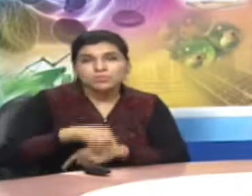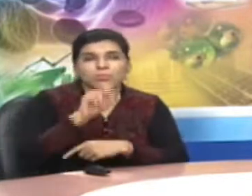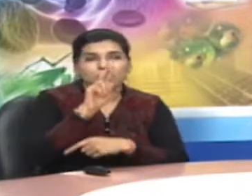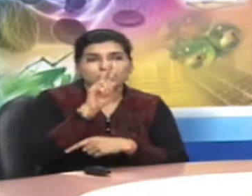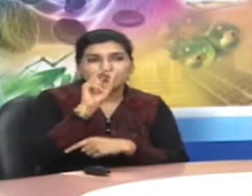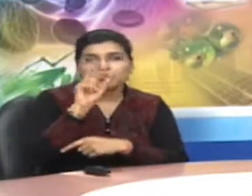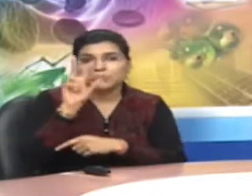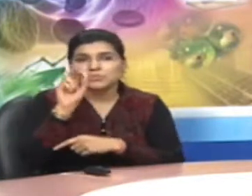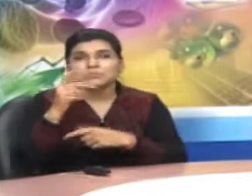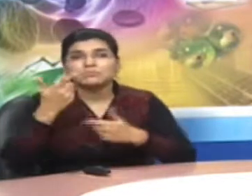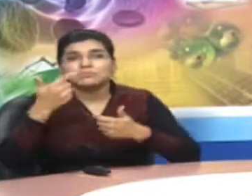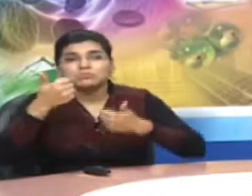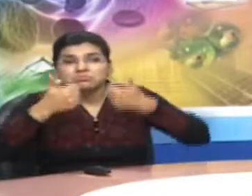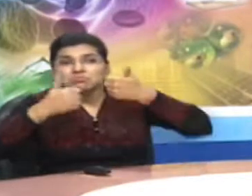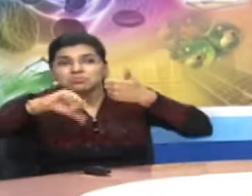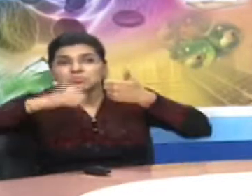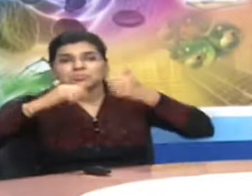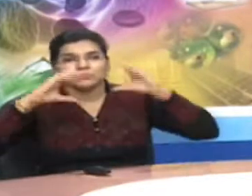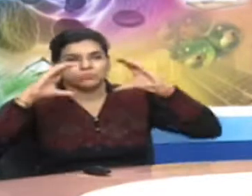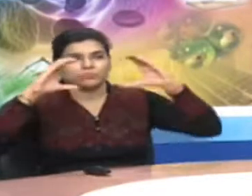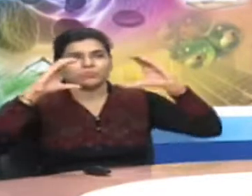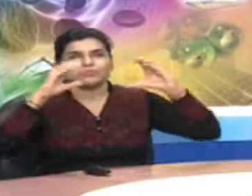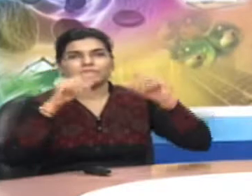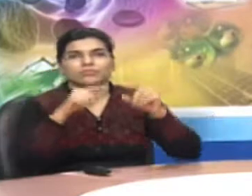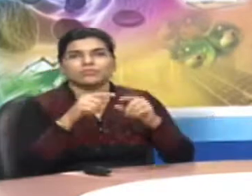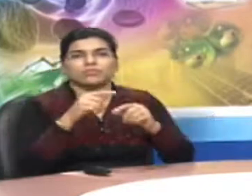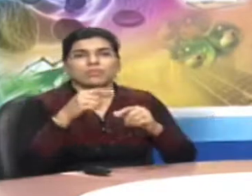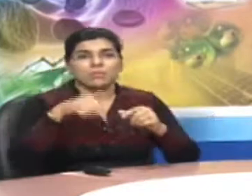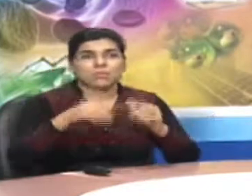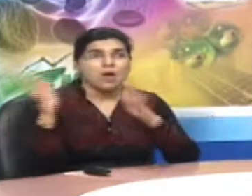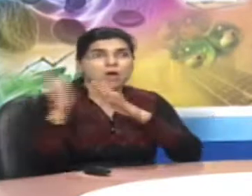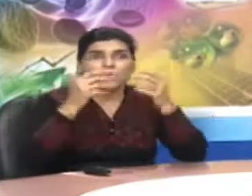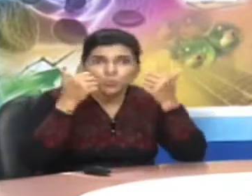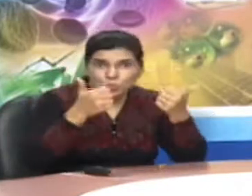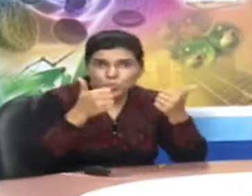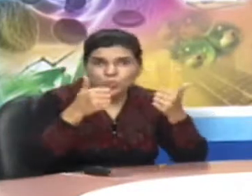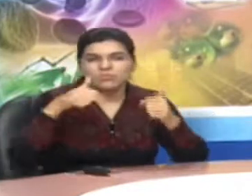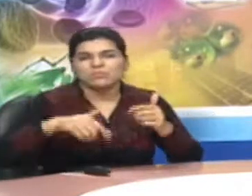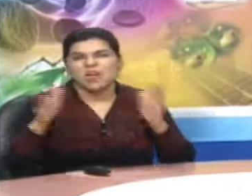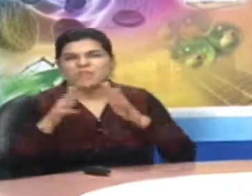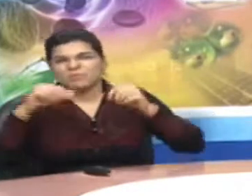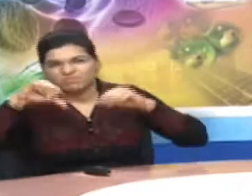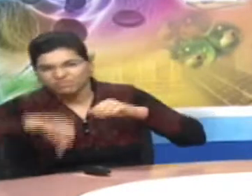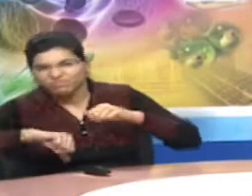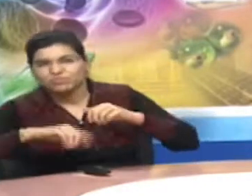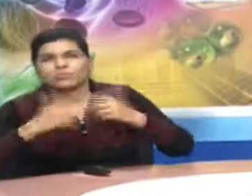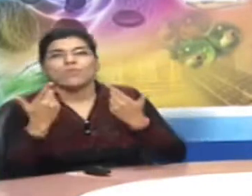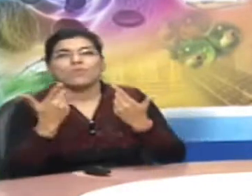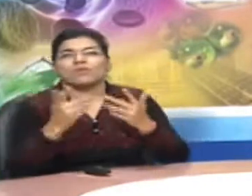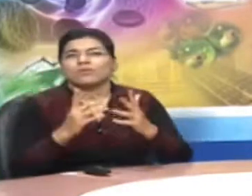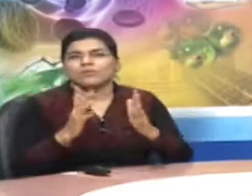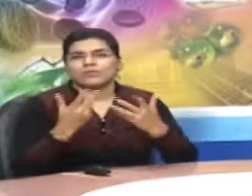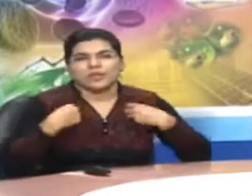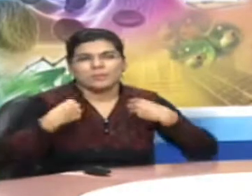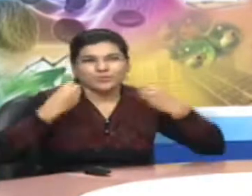old data to the latest data. Maybe you can compare 2002 data